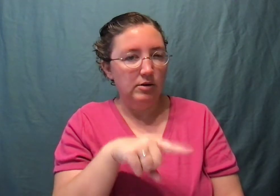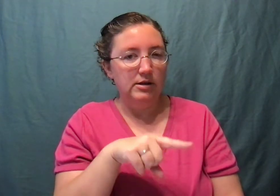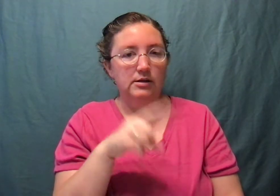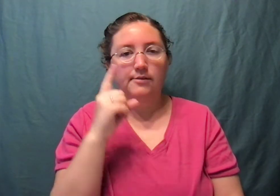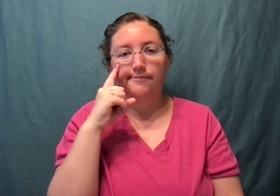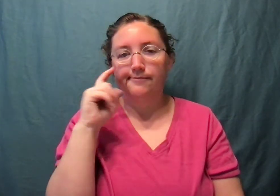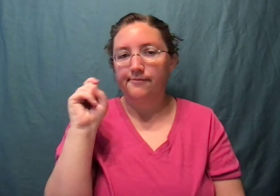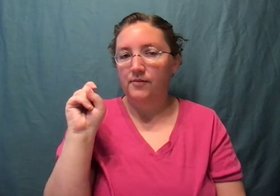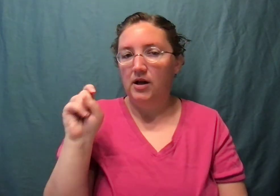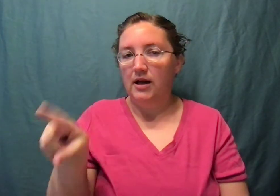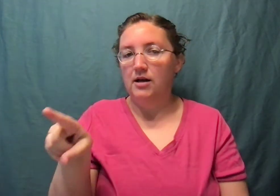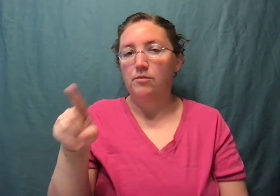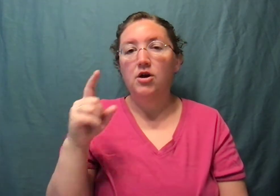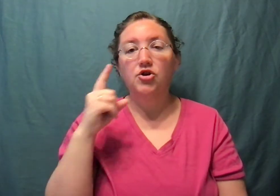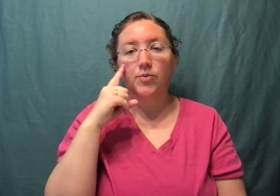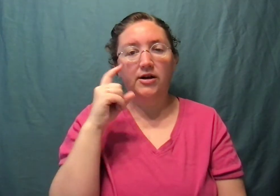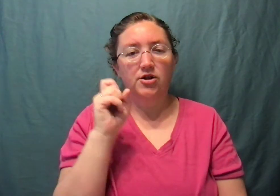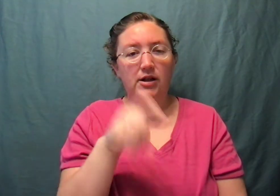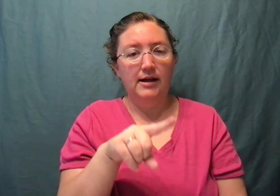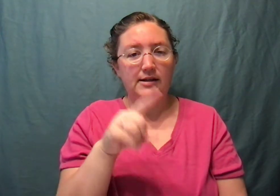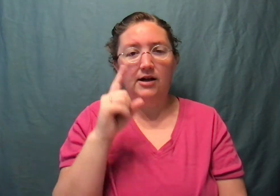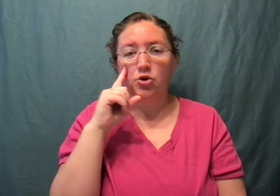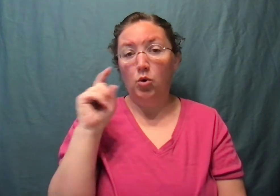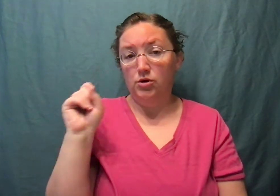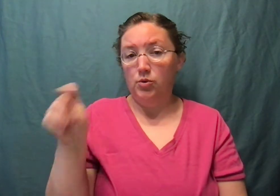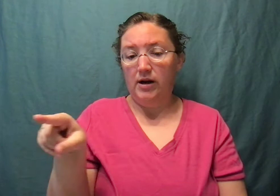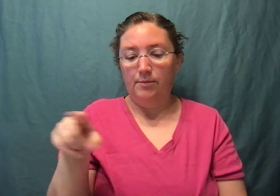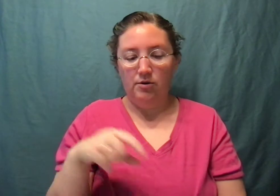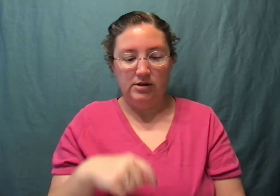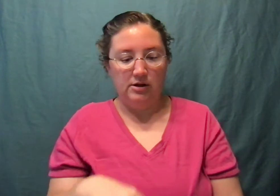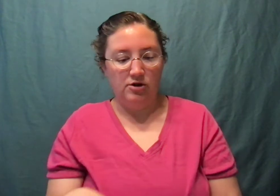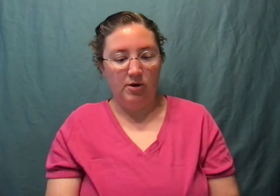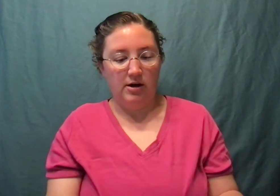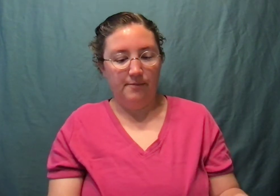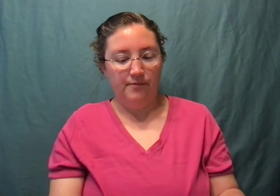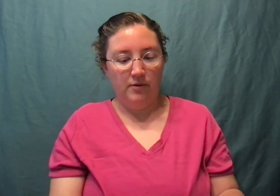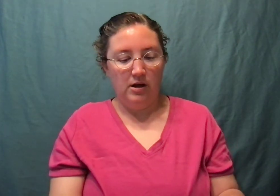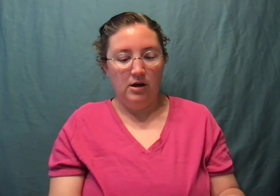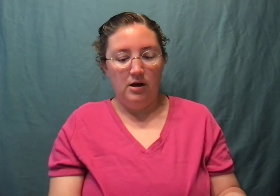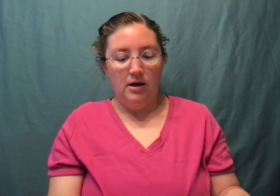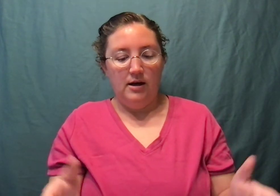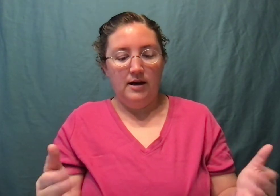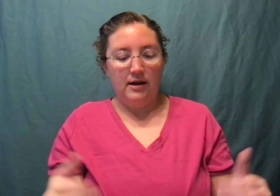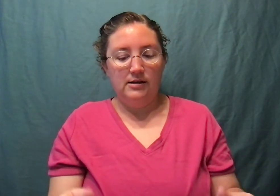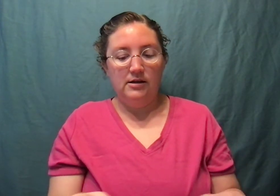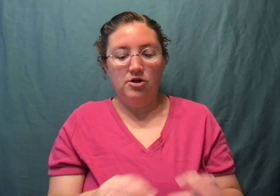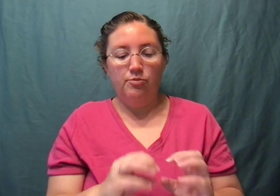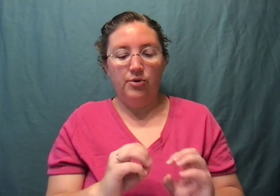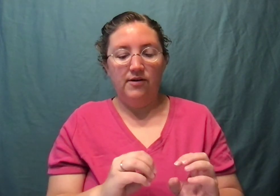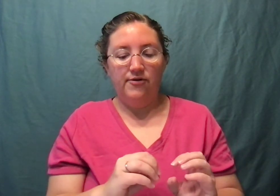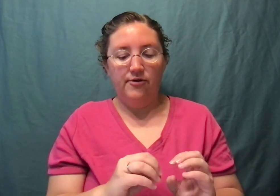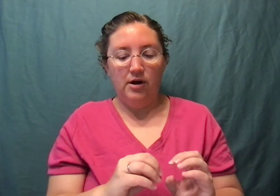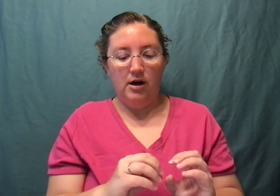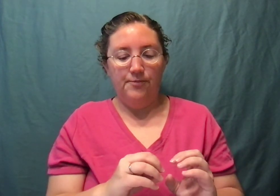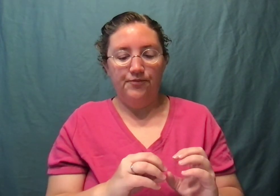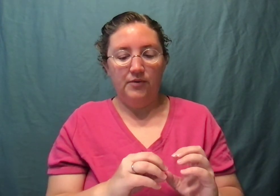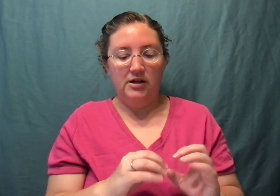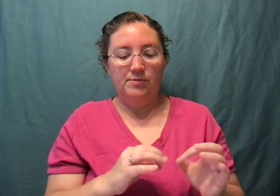noticed. I can directionalize that towards what I'm noticing or spotting. Next is a brief